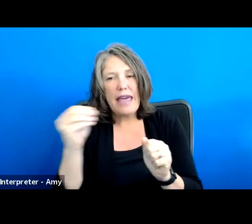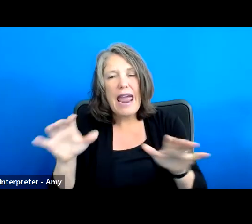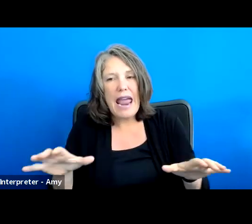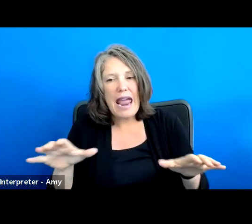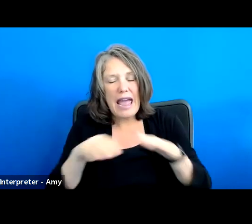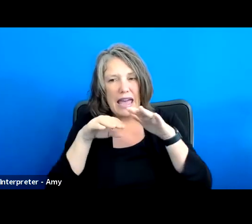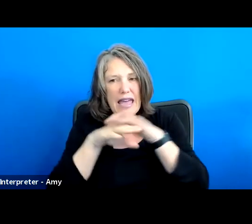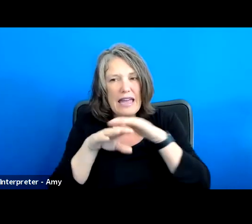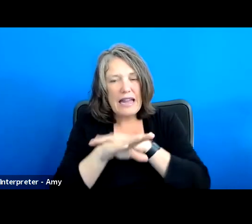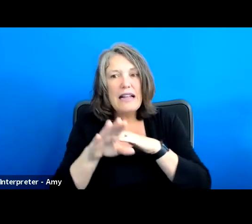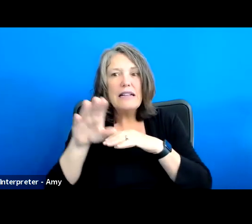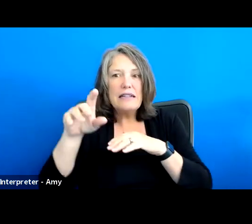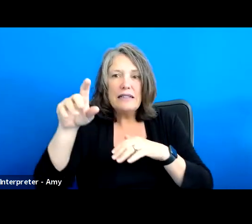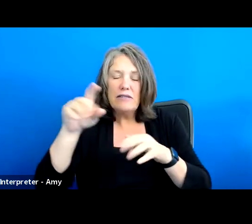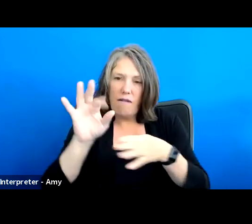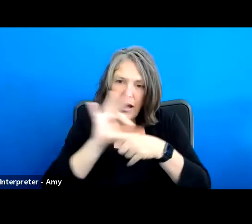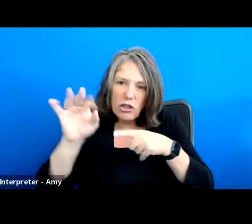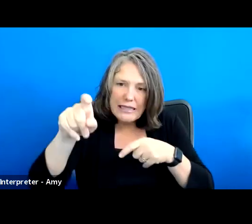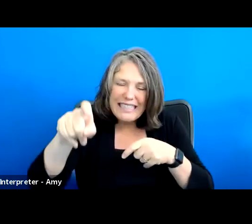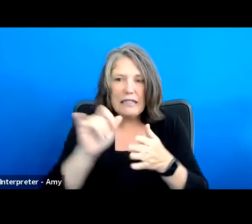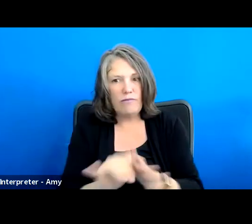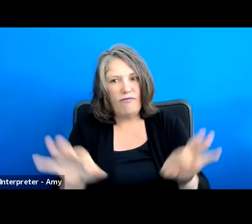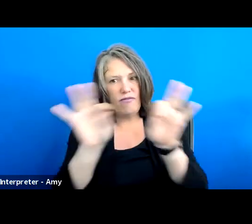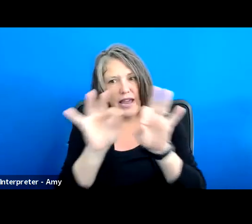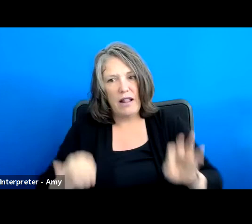and functional needs was vital.